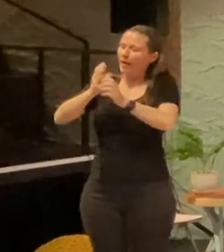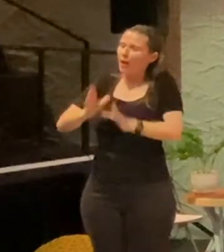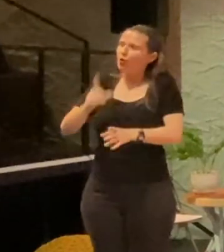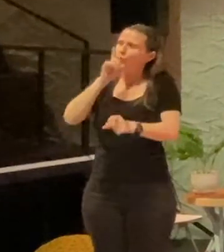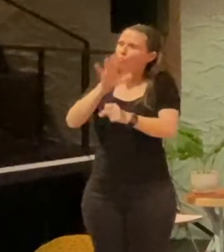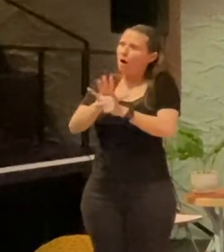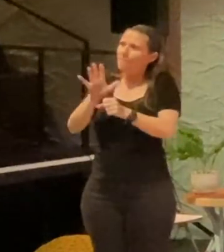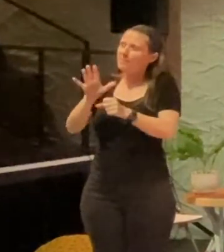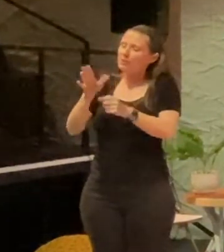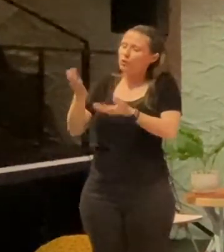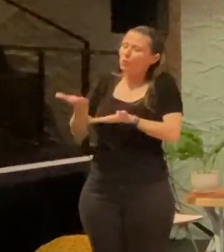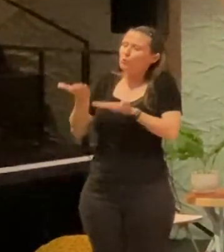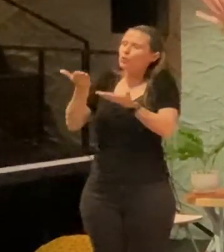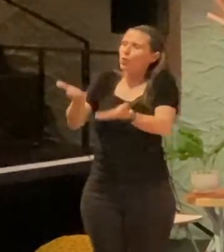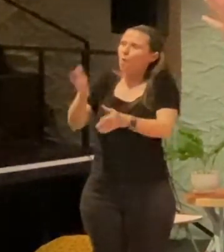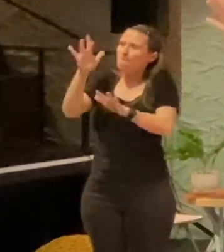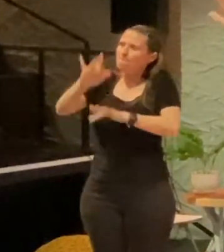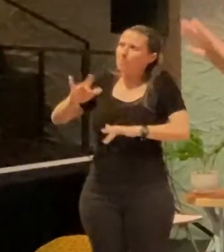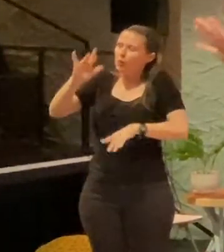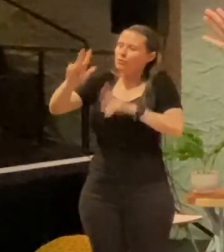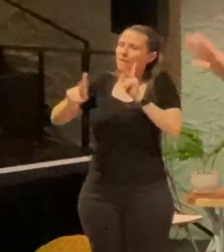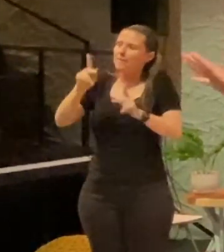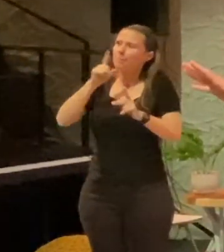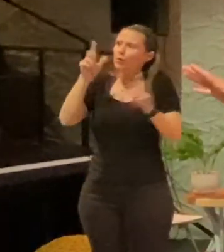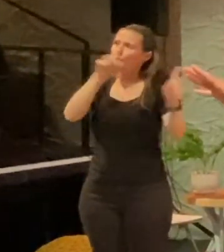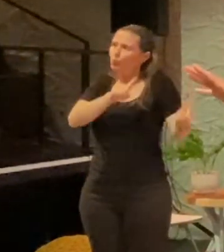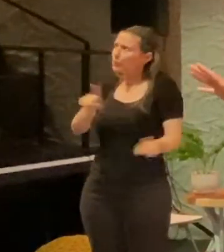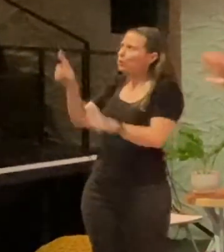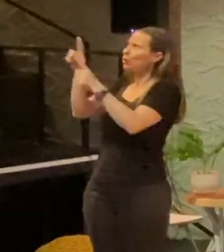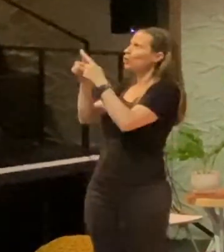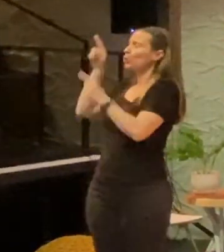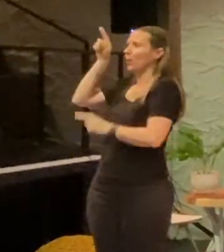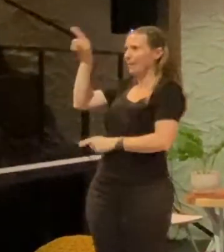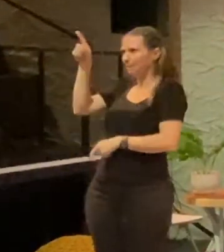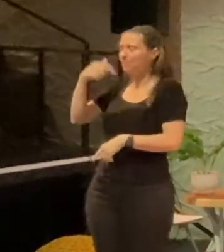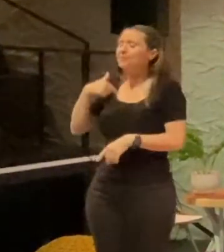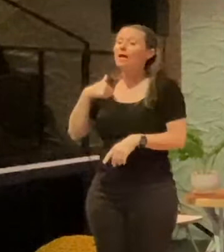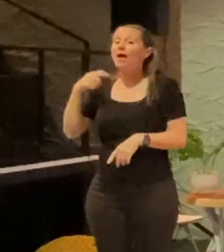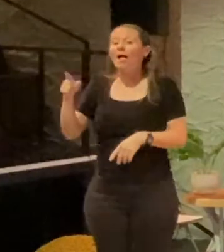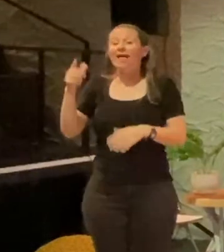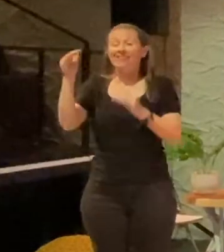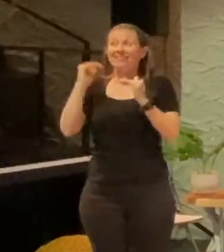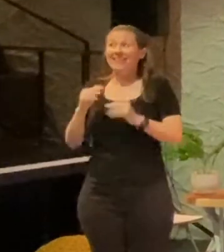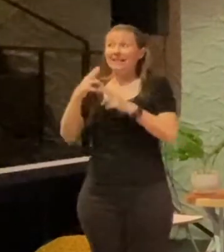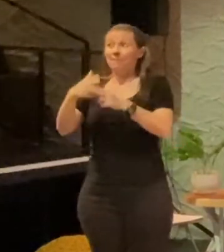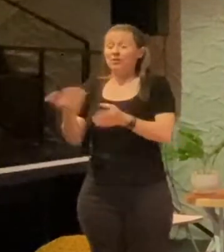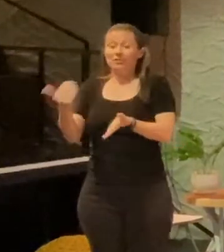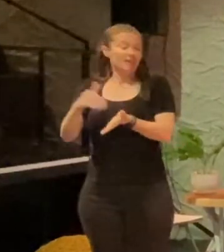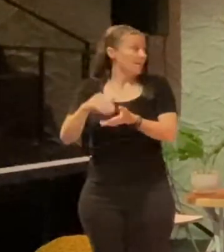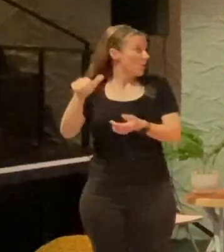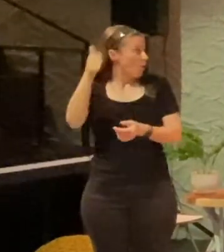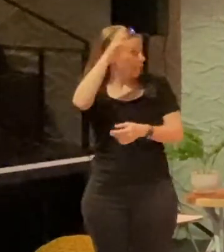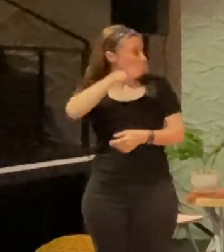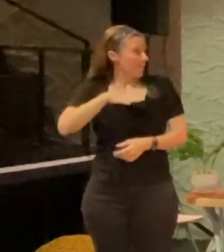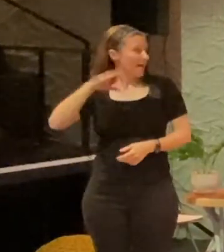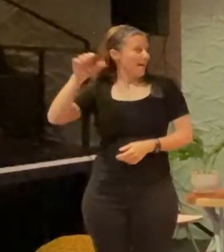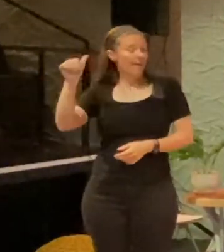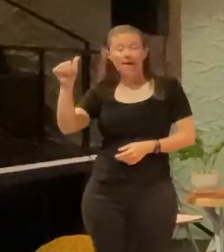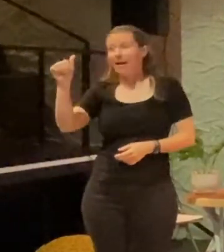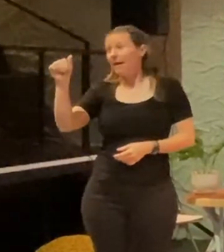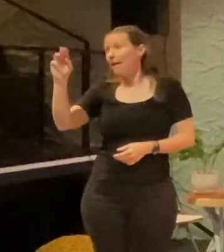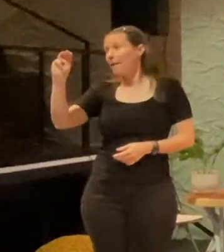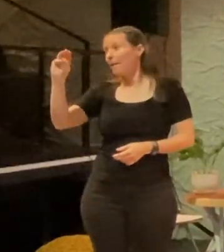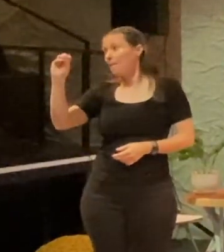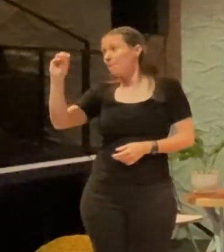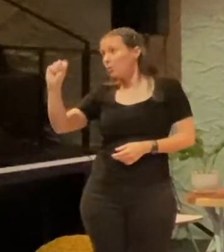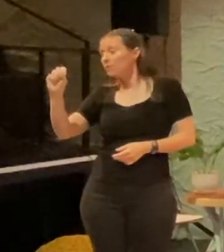mercy on those who return to him. Wink, wink, Matthew, right? And then he actually does it again with this guy, Amon, who we translated it